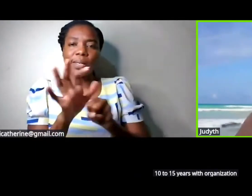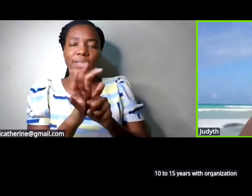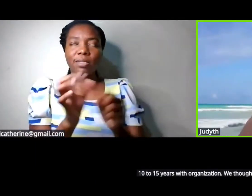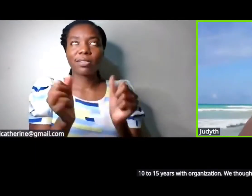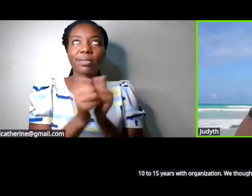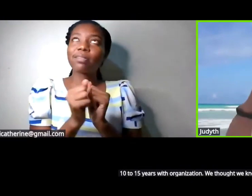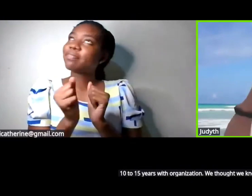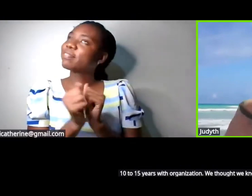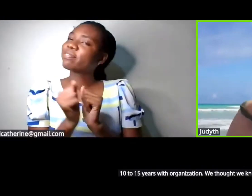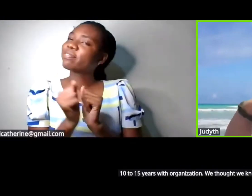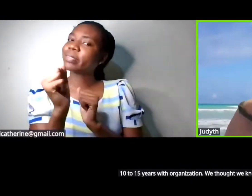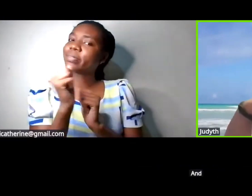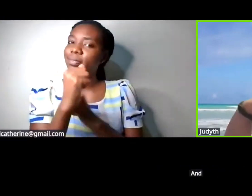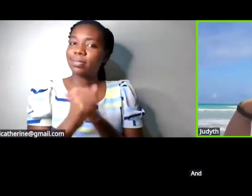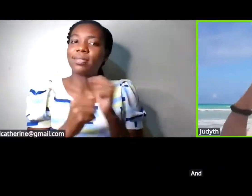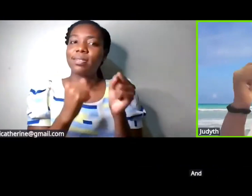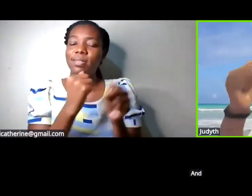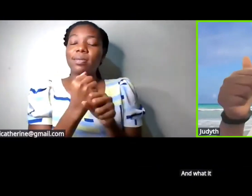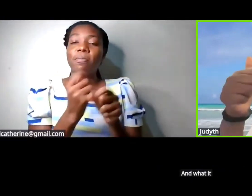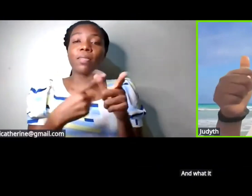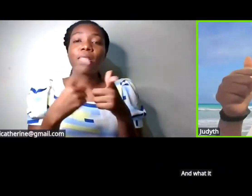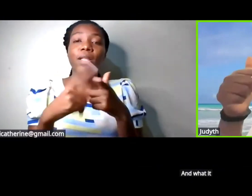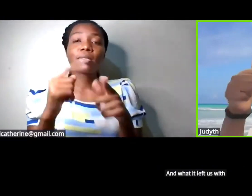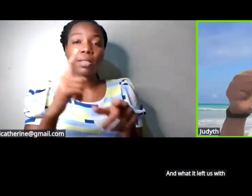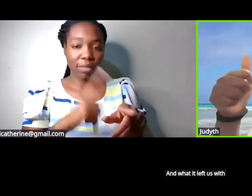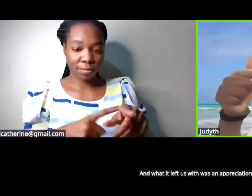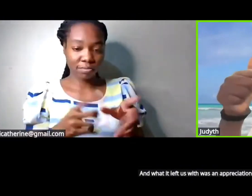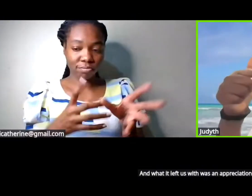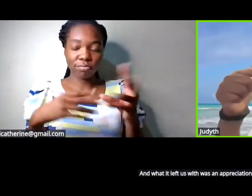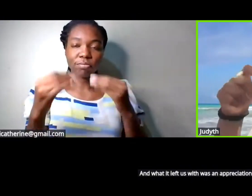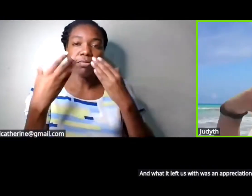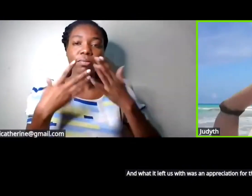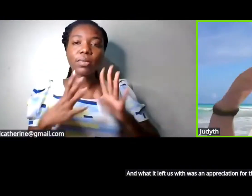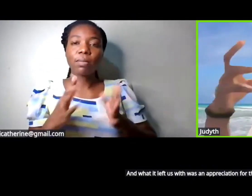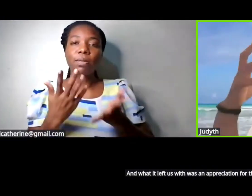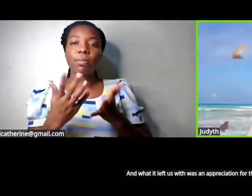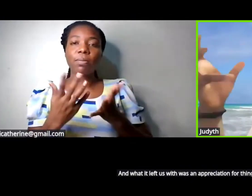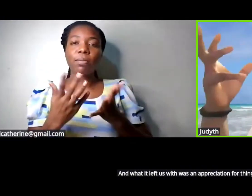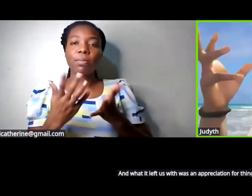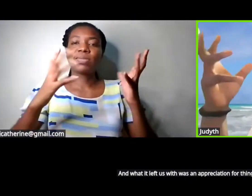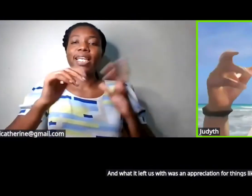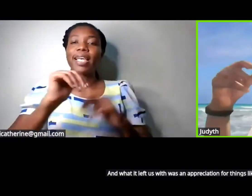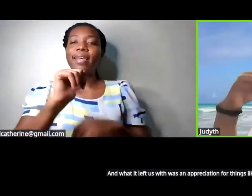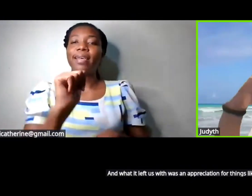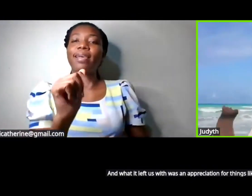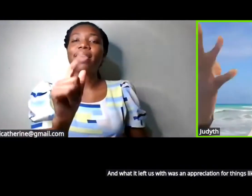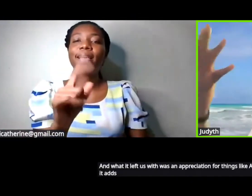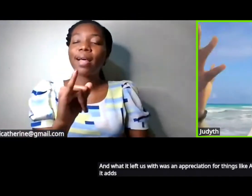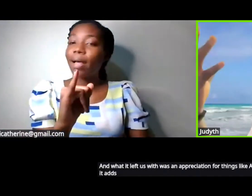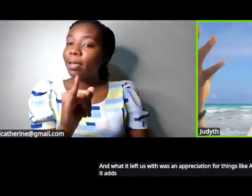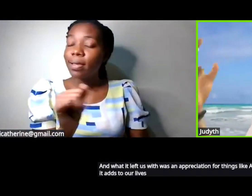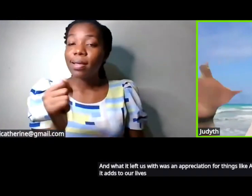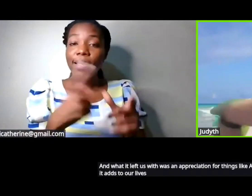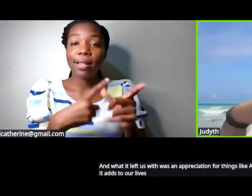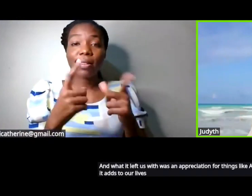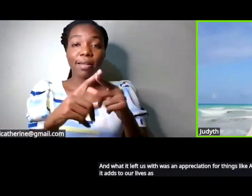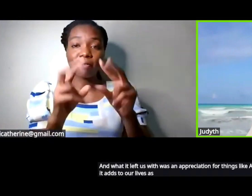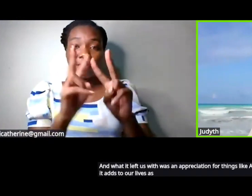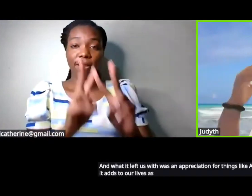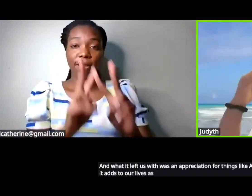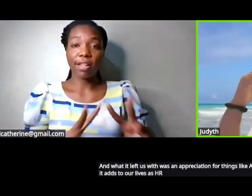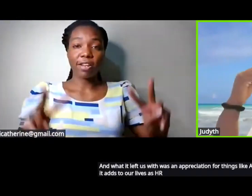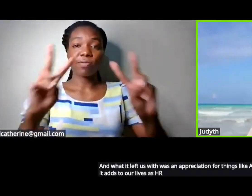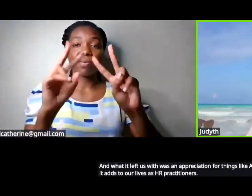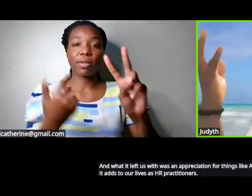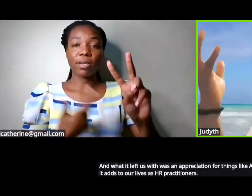all. And what it left us with was an appreciation for things like AI and the value it adds to our lives as HR